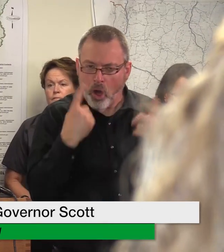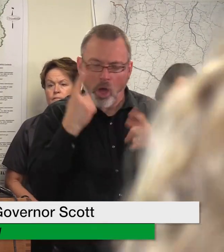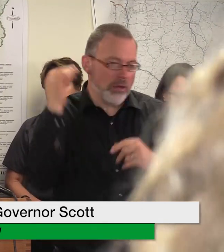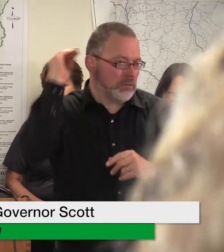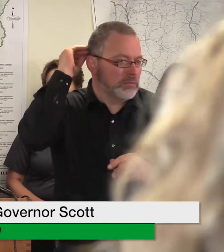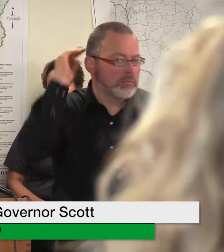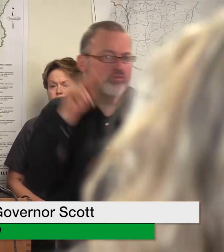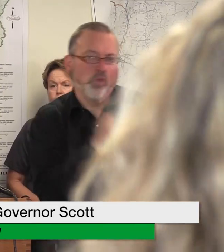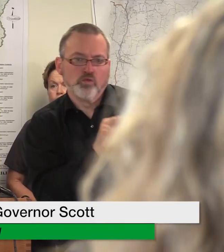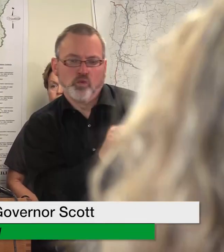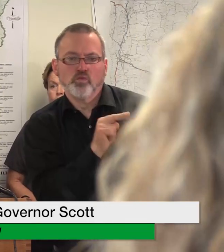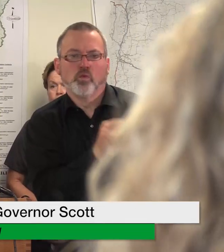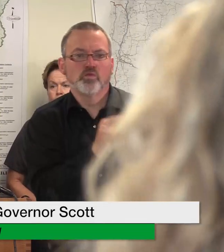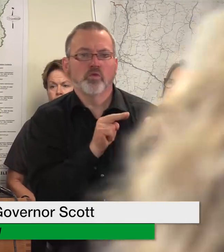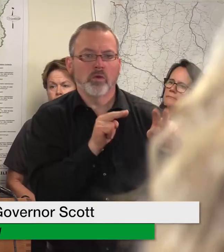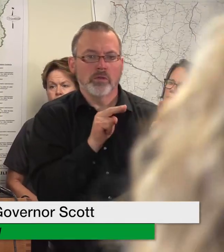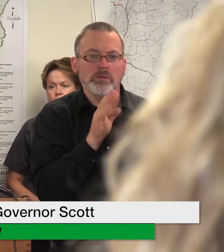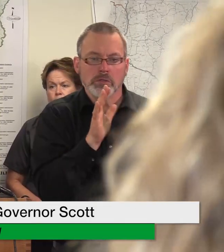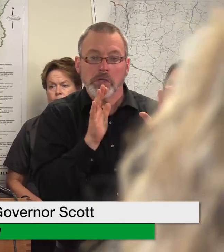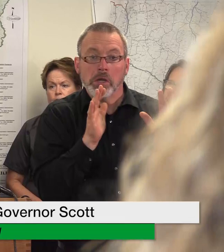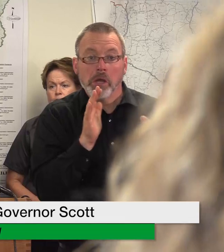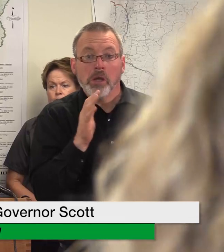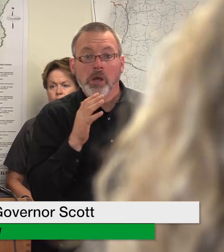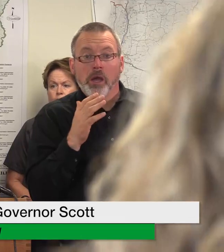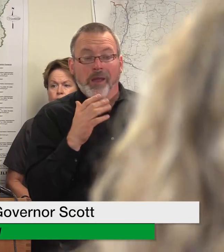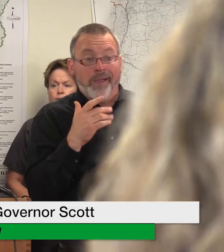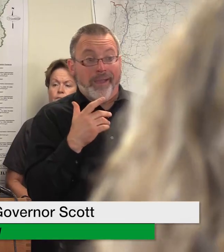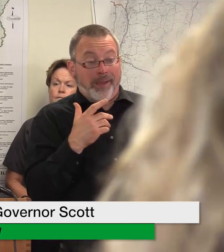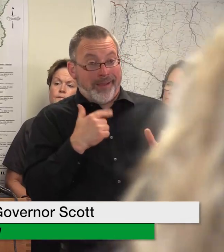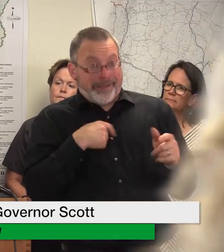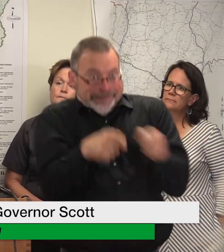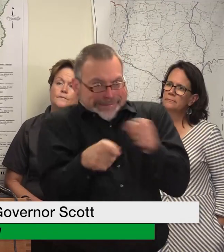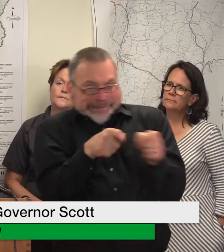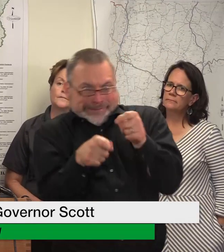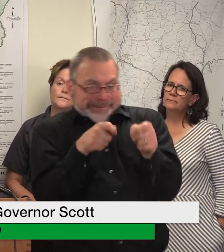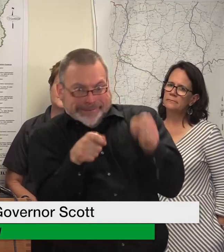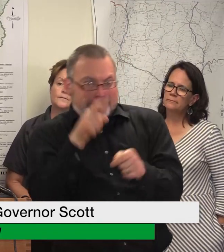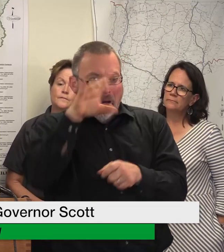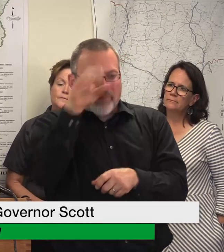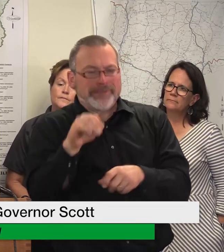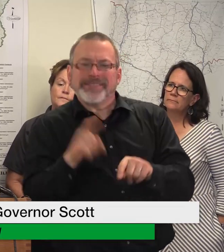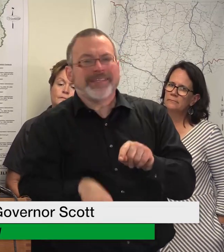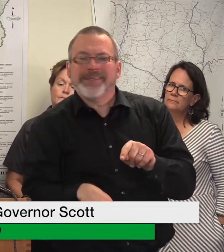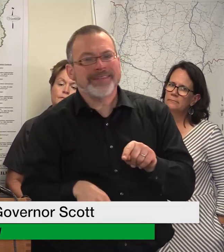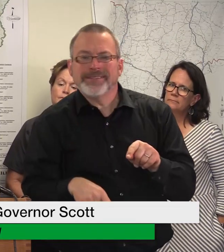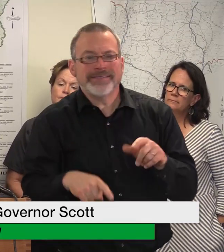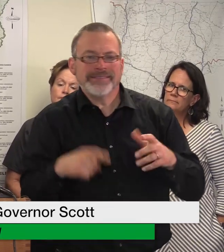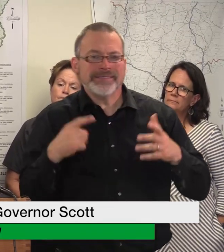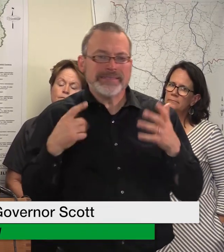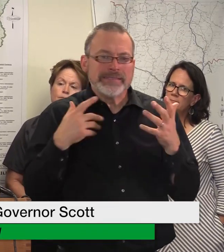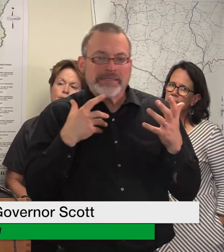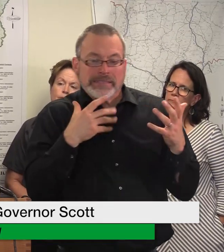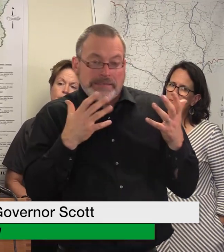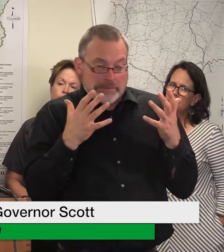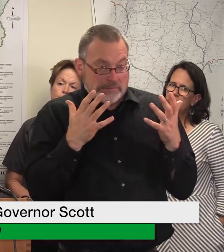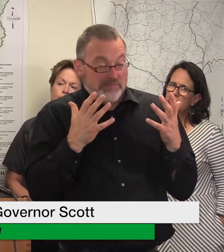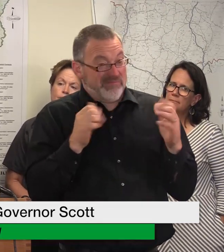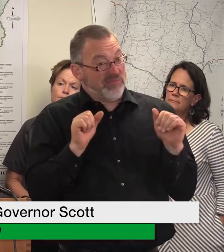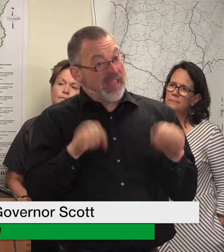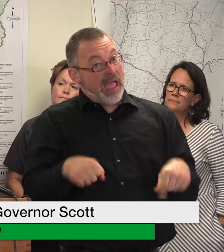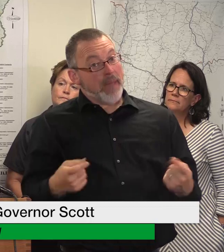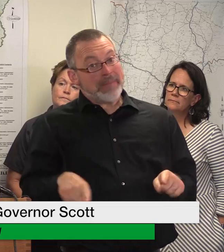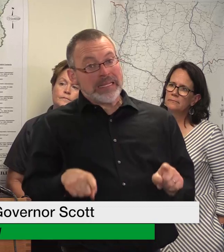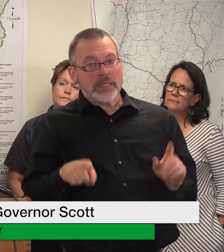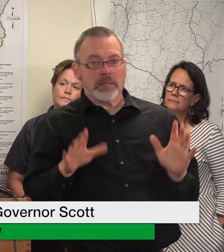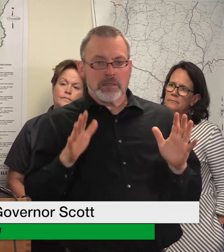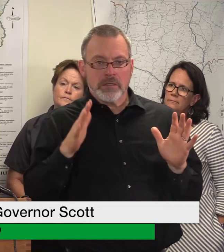don't have a lot of control of that here in this state. I think it could come at any time. I've been